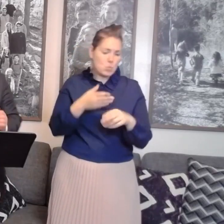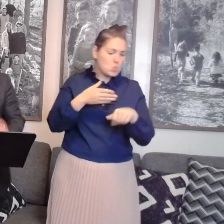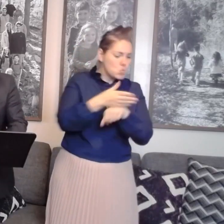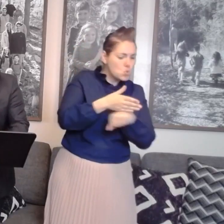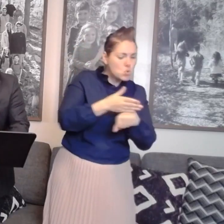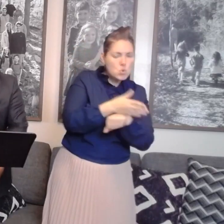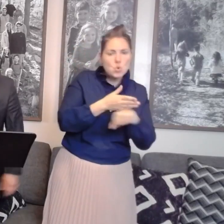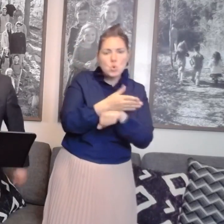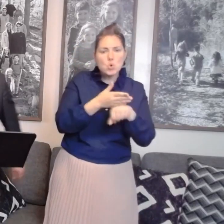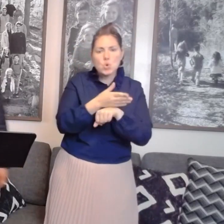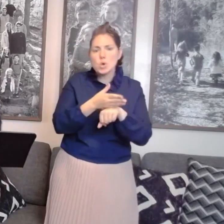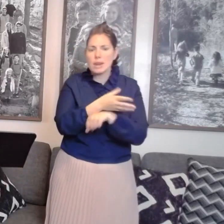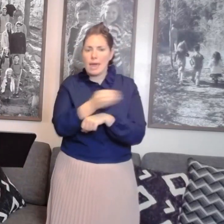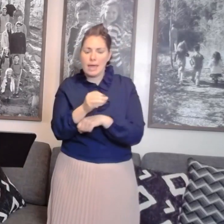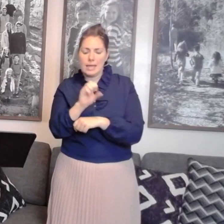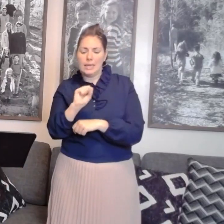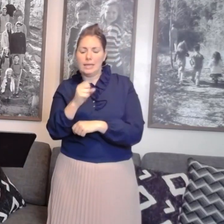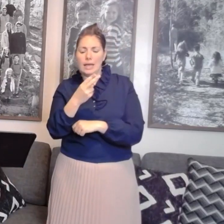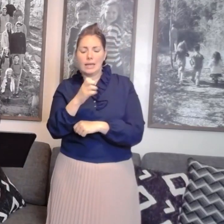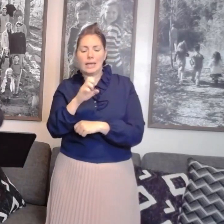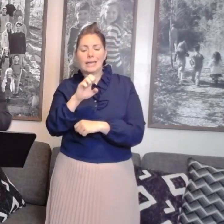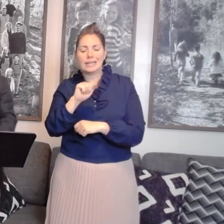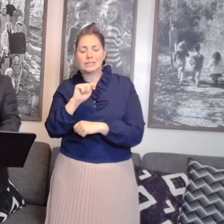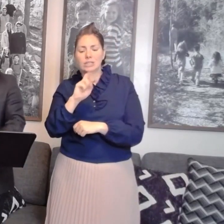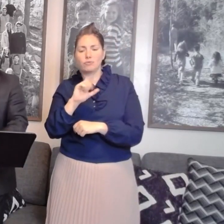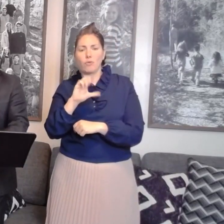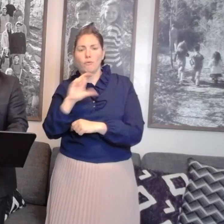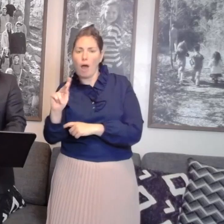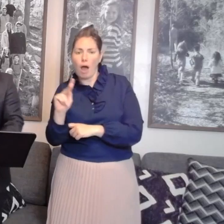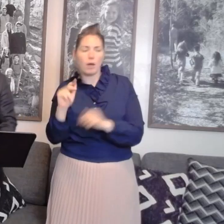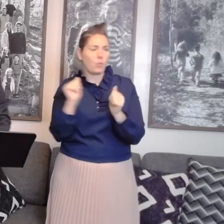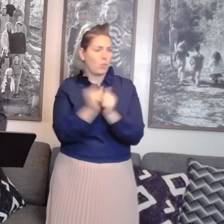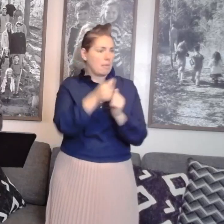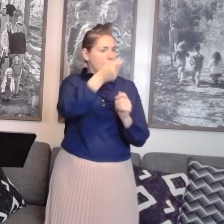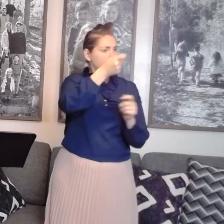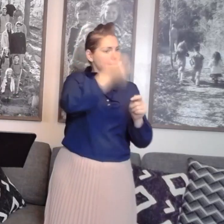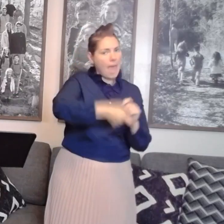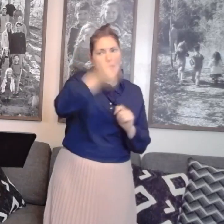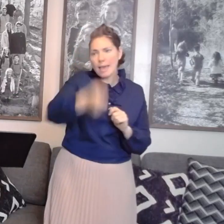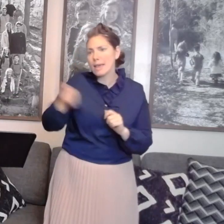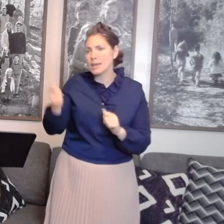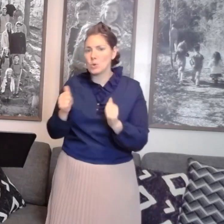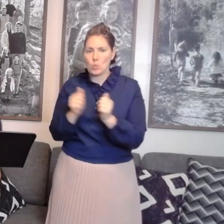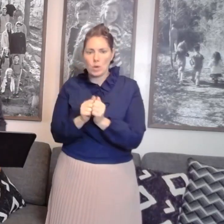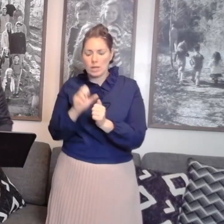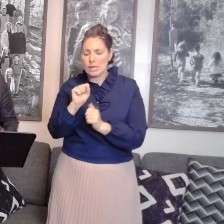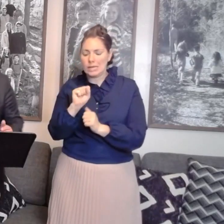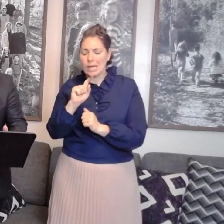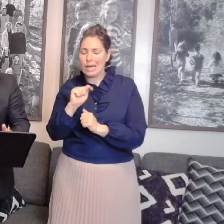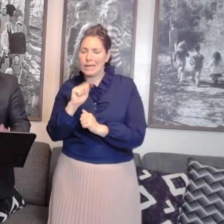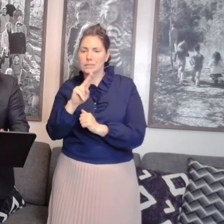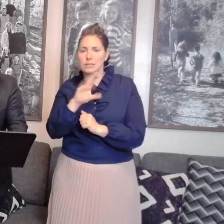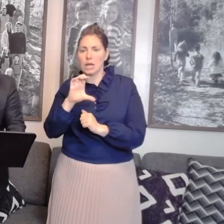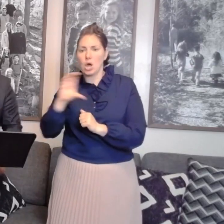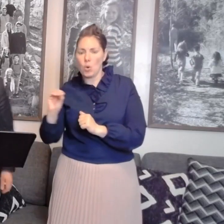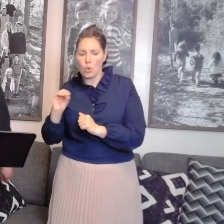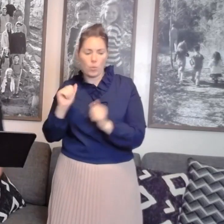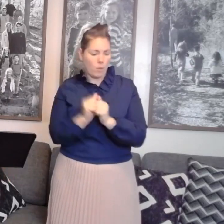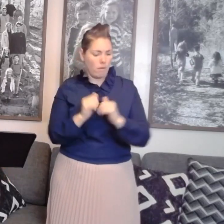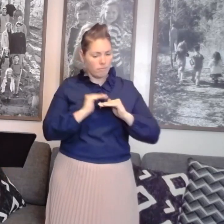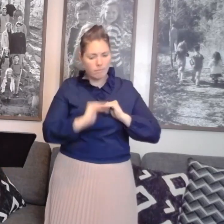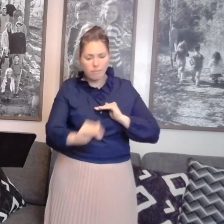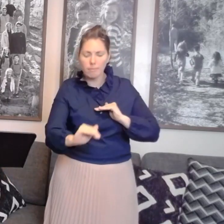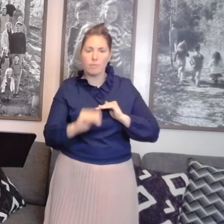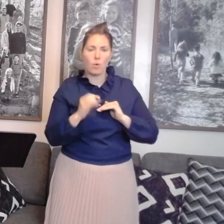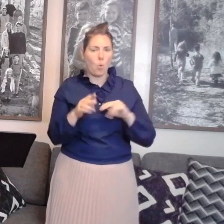and sheetrock, with paint and stucco, that has padded pews and plush carpets.